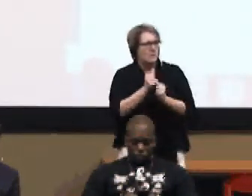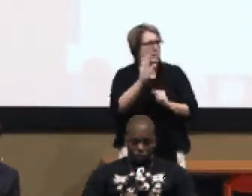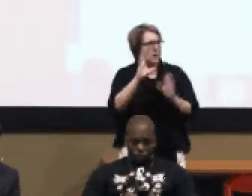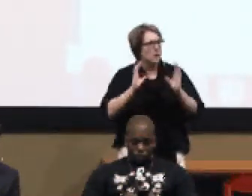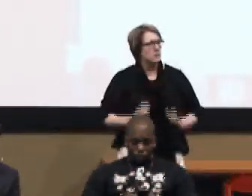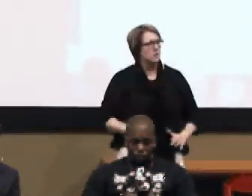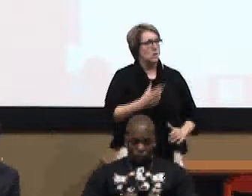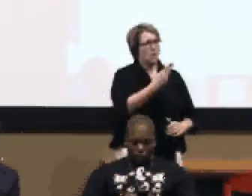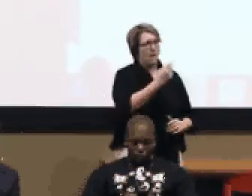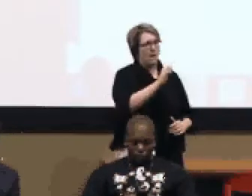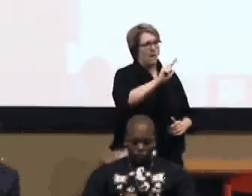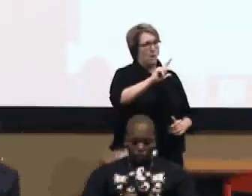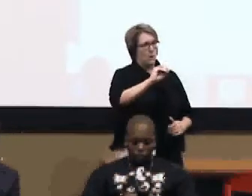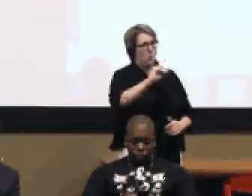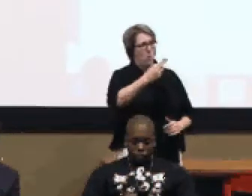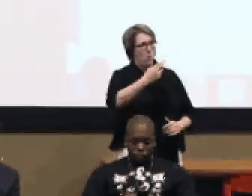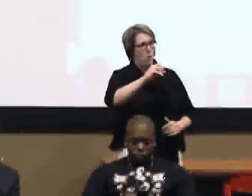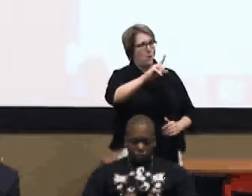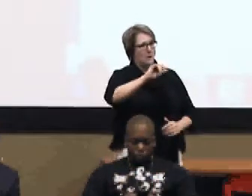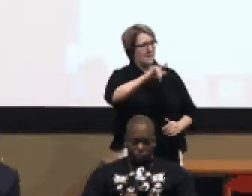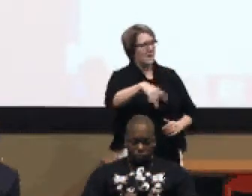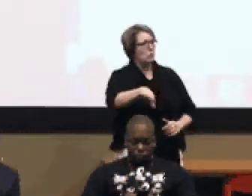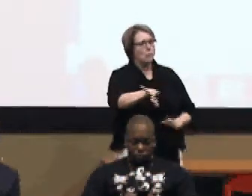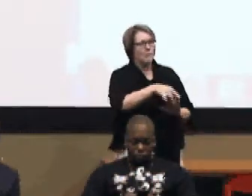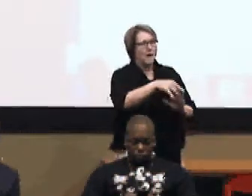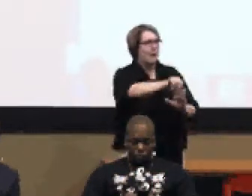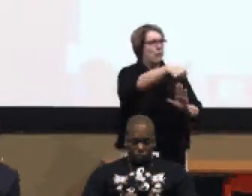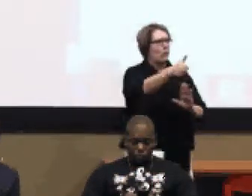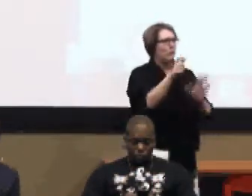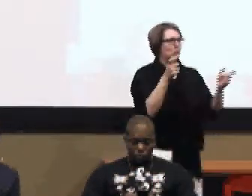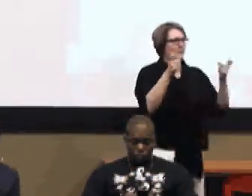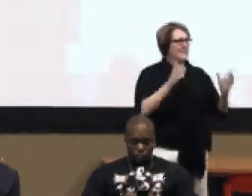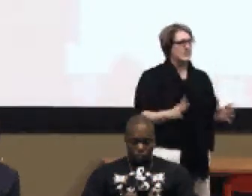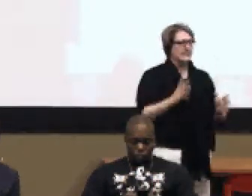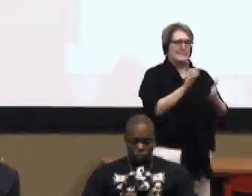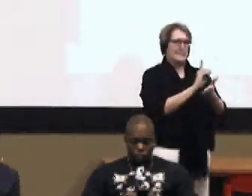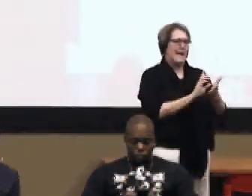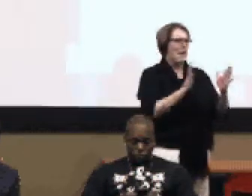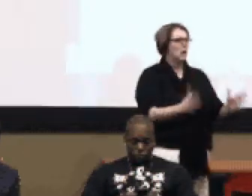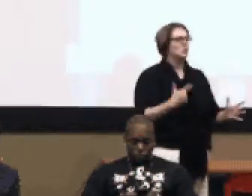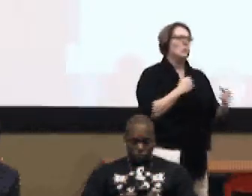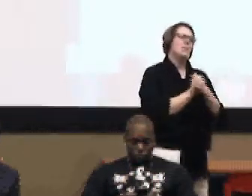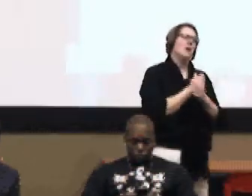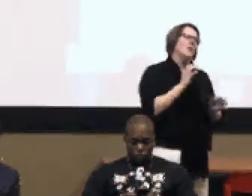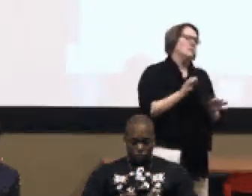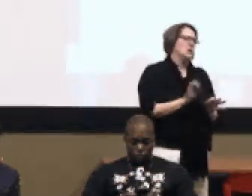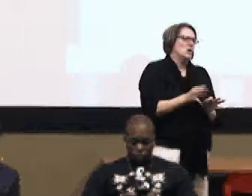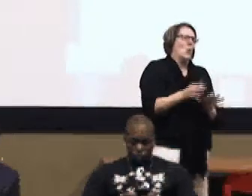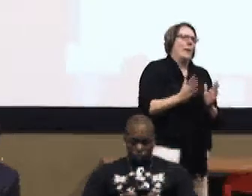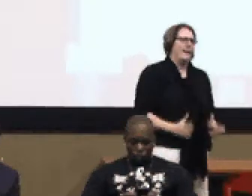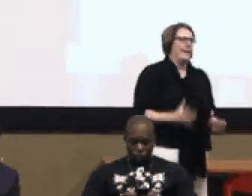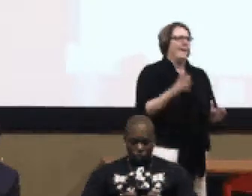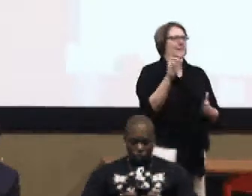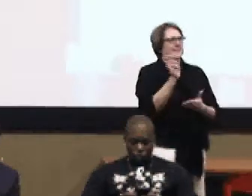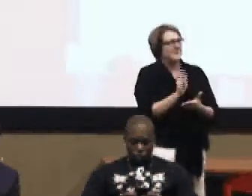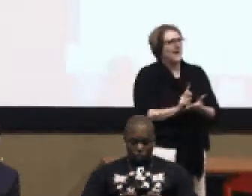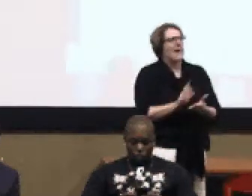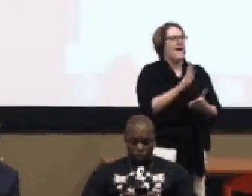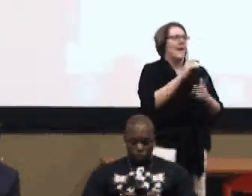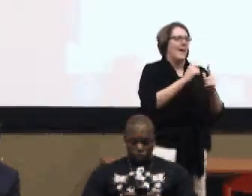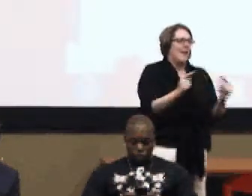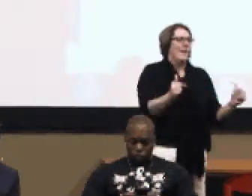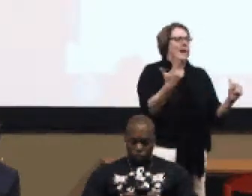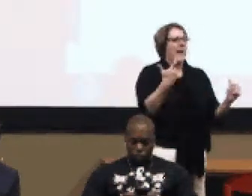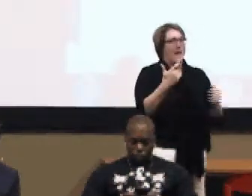company, Hello Holiday, to find other designers who loved sewing and loved design and, you know,